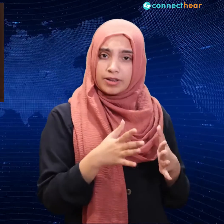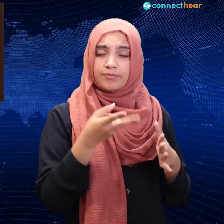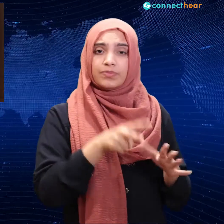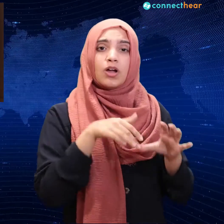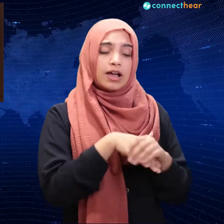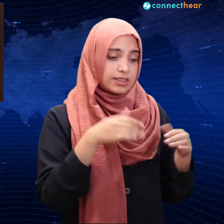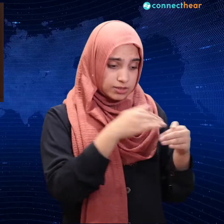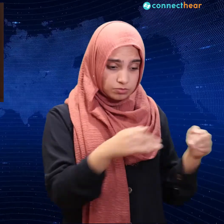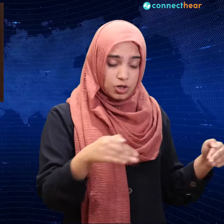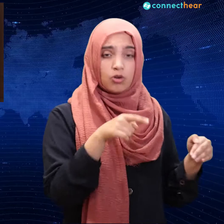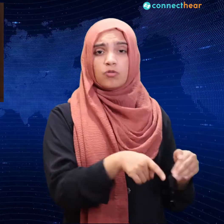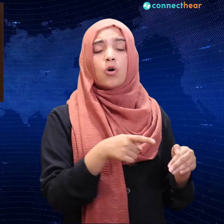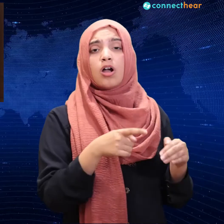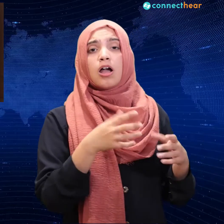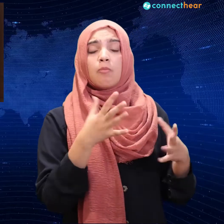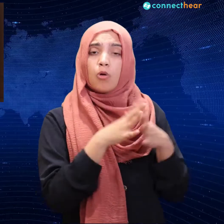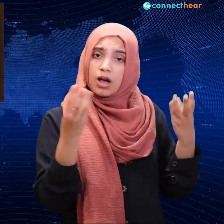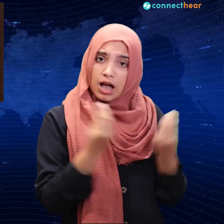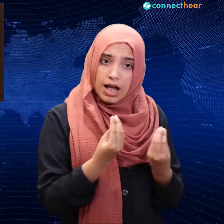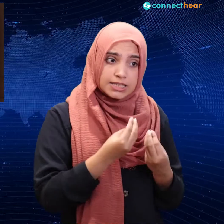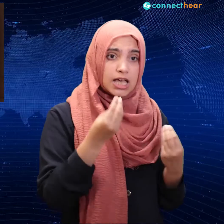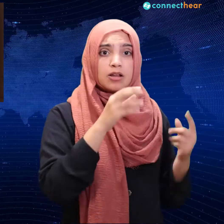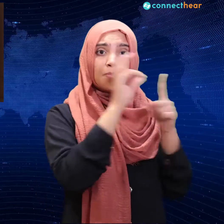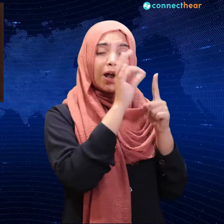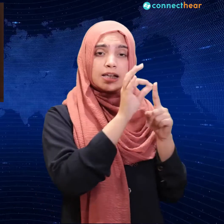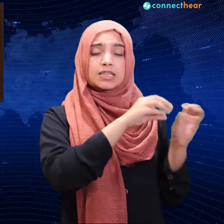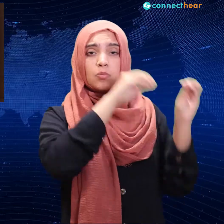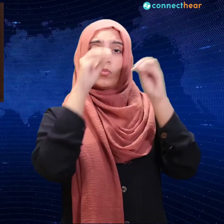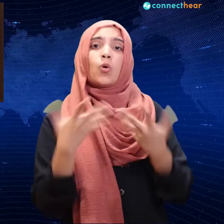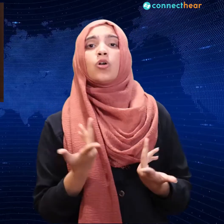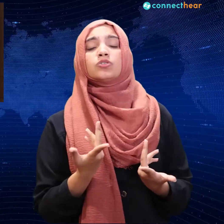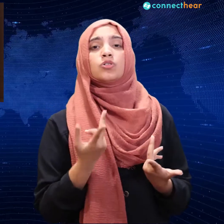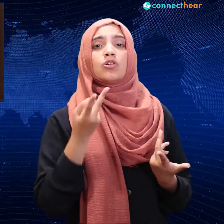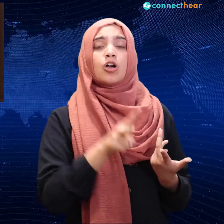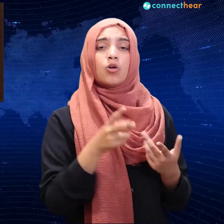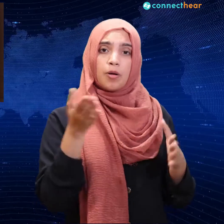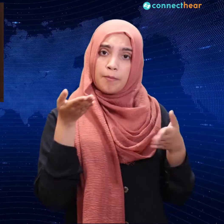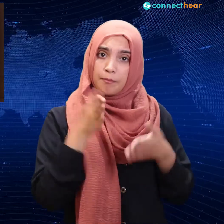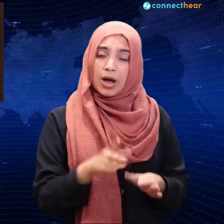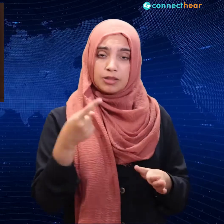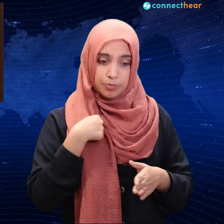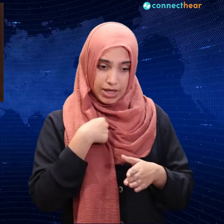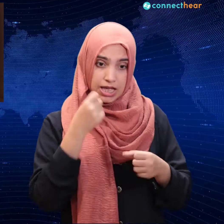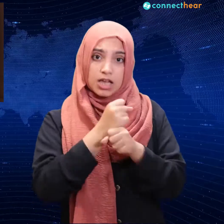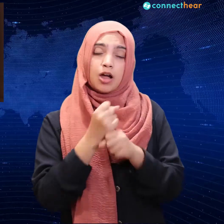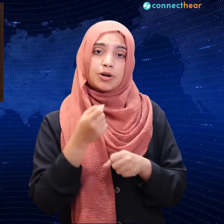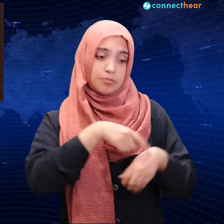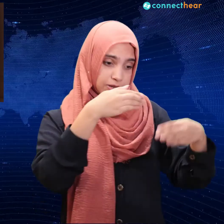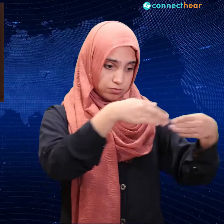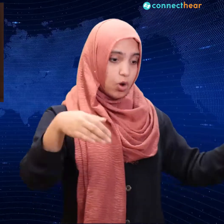line, there was no. My government is the first time we have fenced that border. This is the first time.